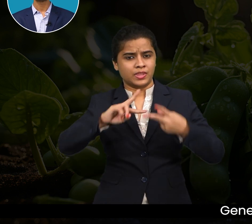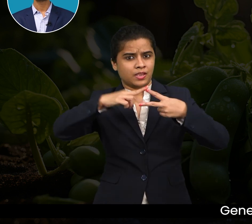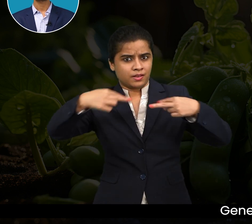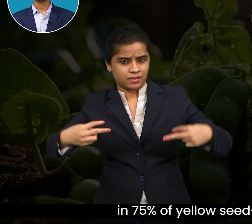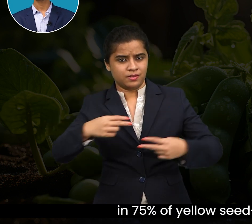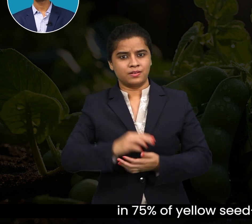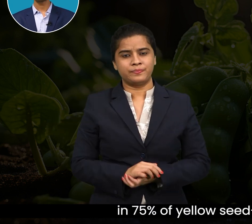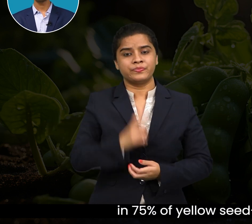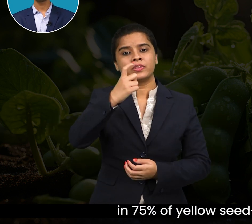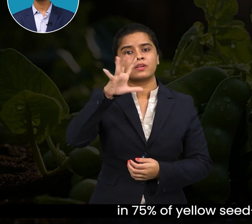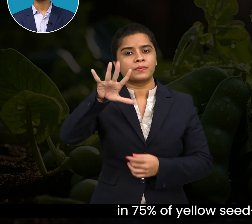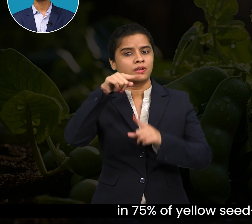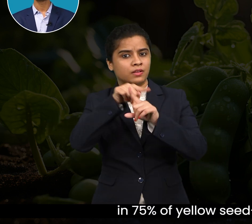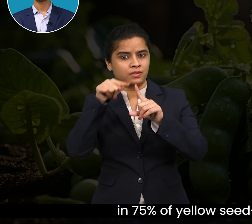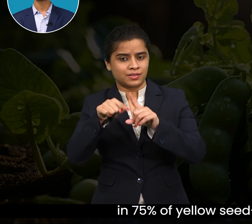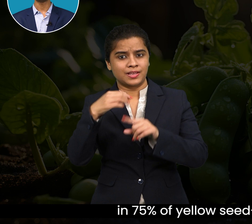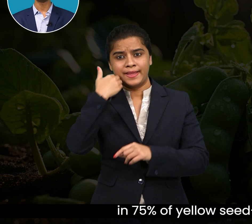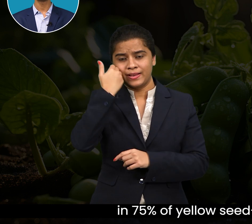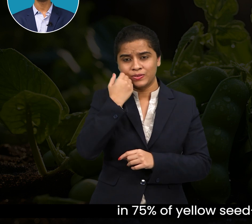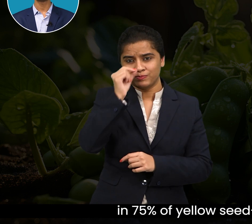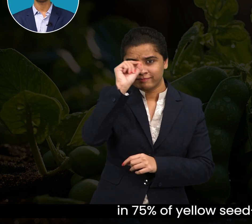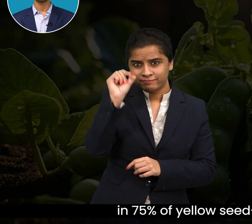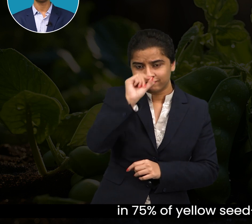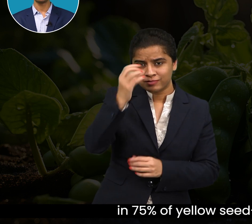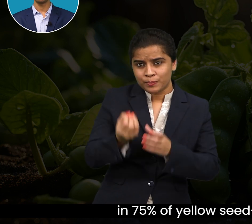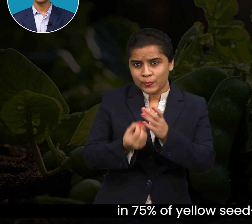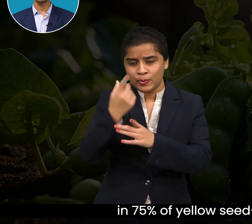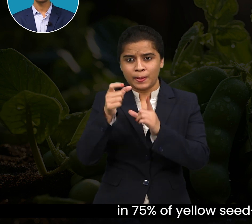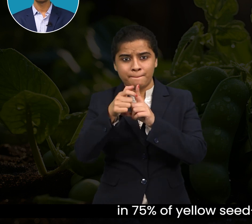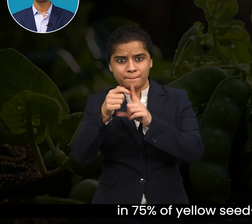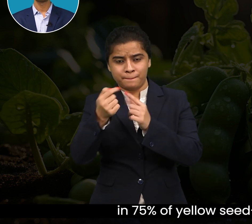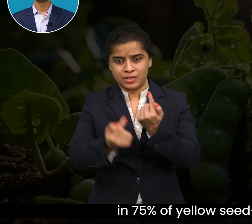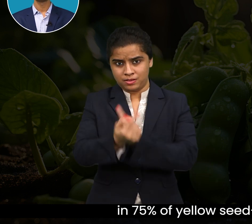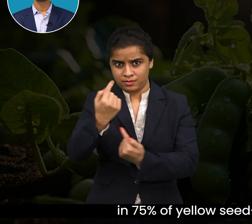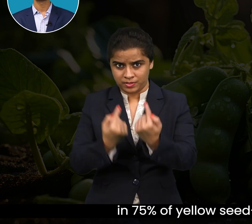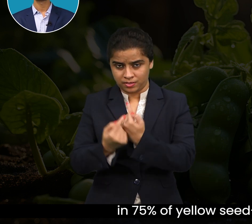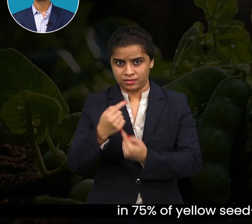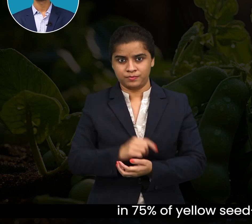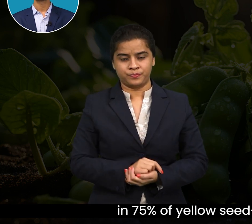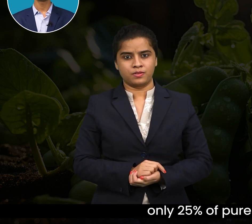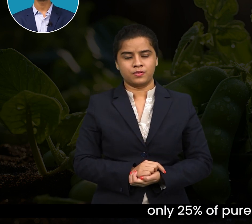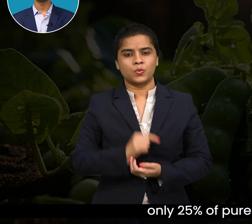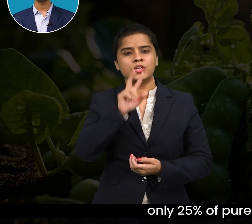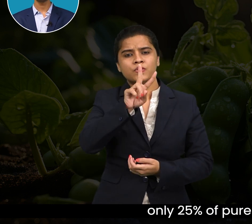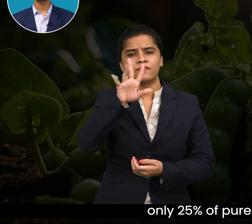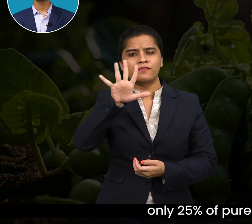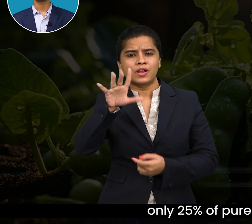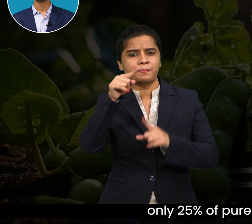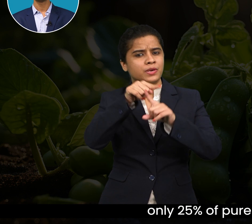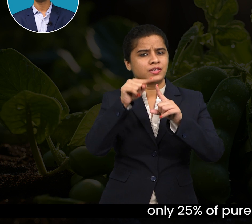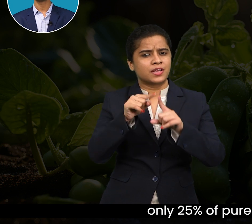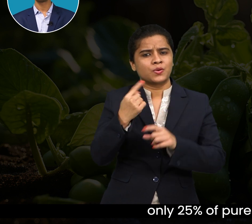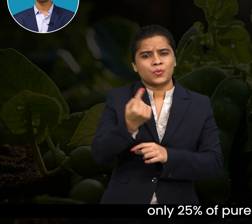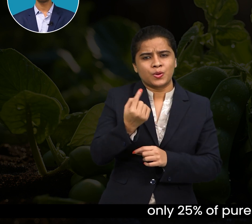Genetically, in 75% of yellow seed producing pea plants, only